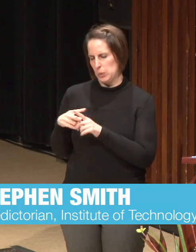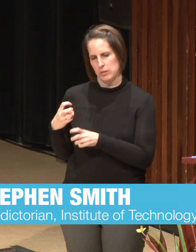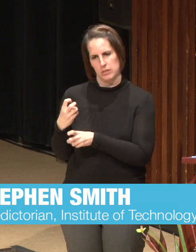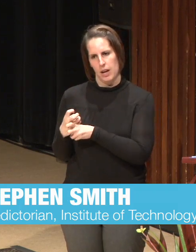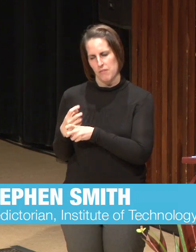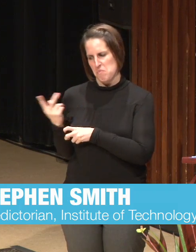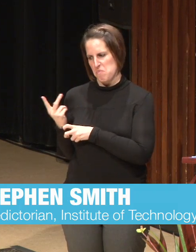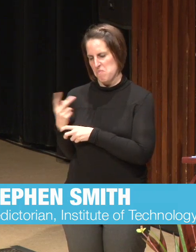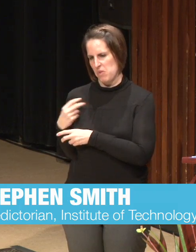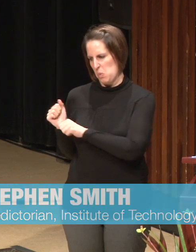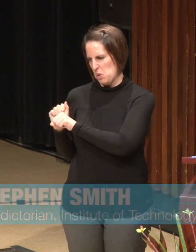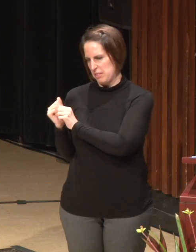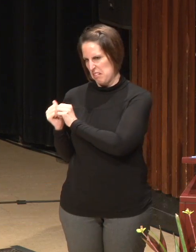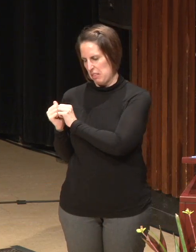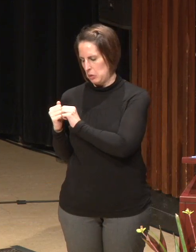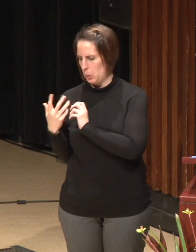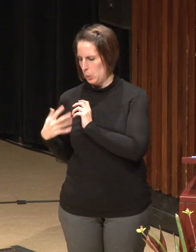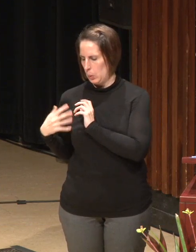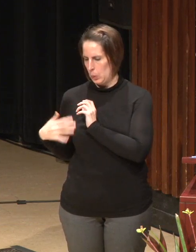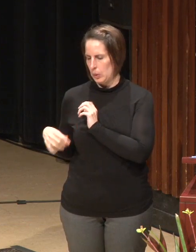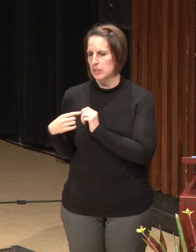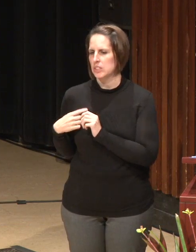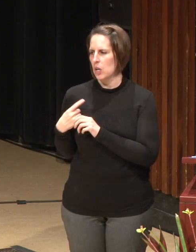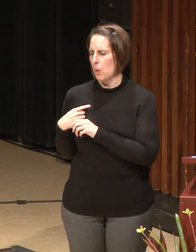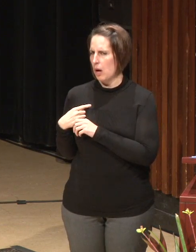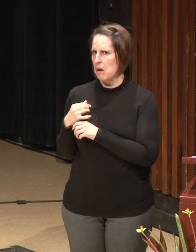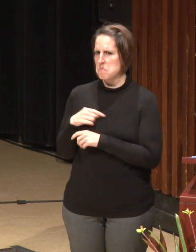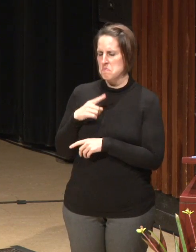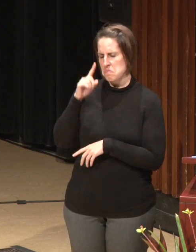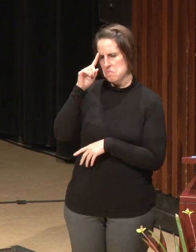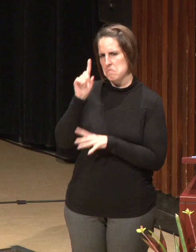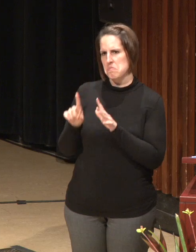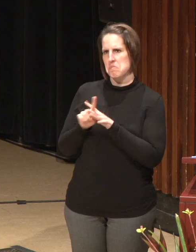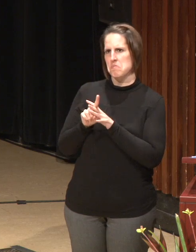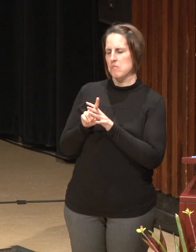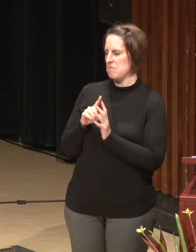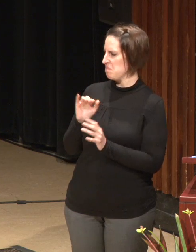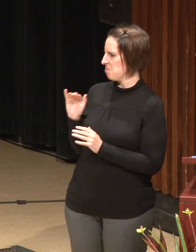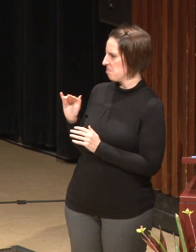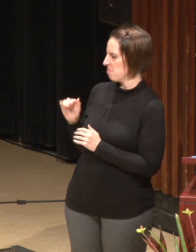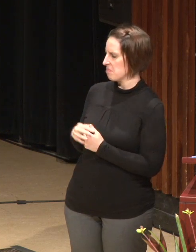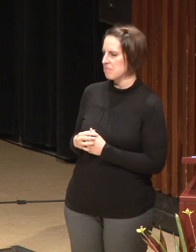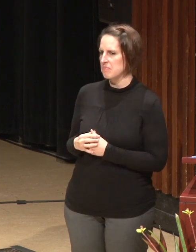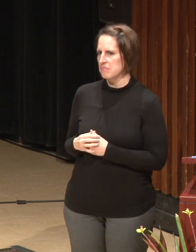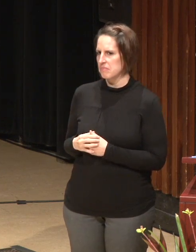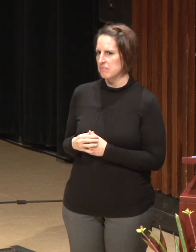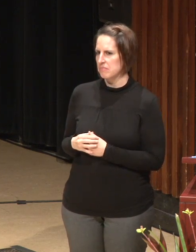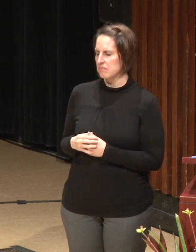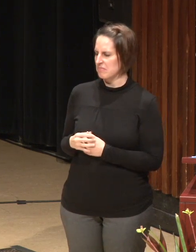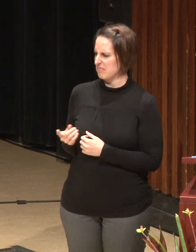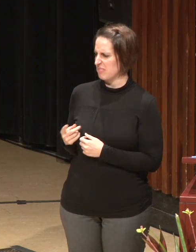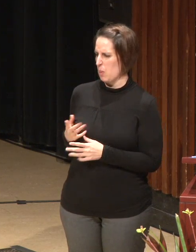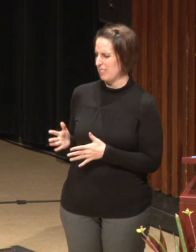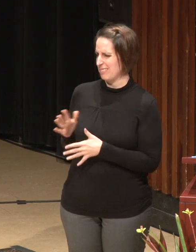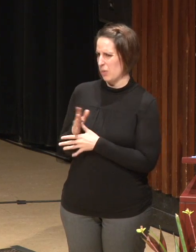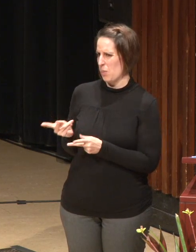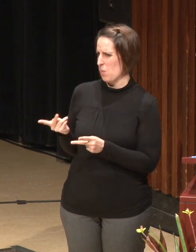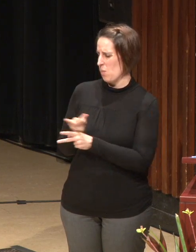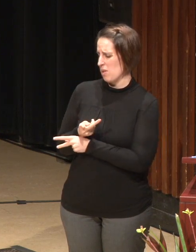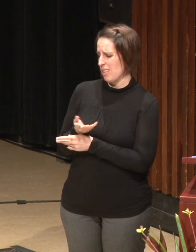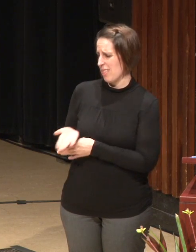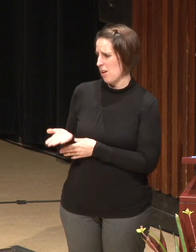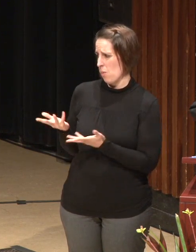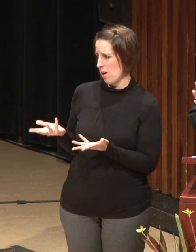time, and I had a realization that I shared with him. I turned to him and said, "You know what the worst thing about this